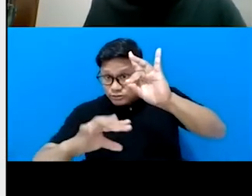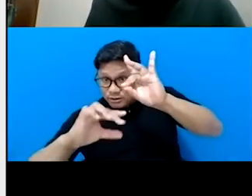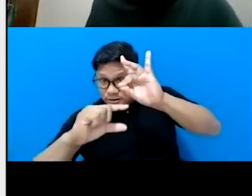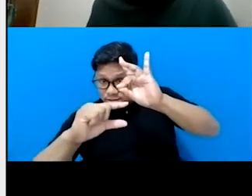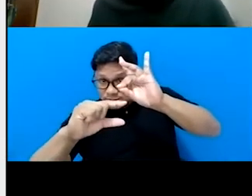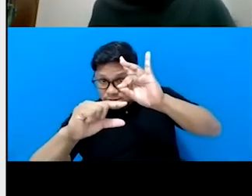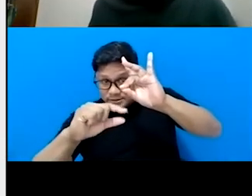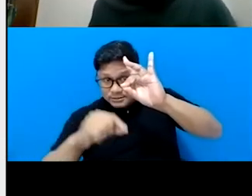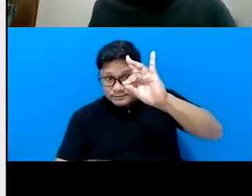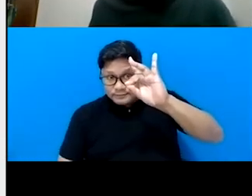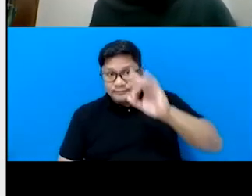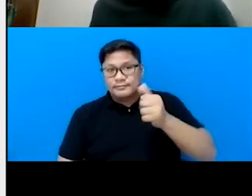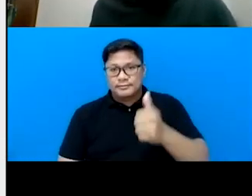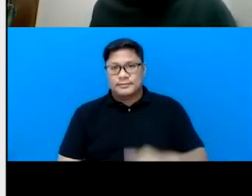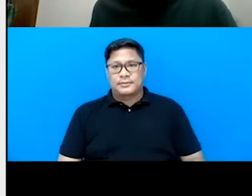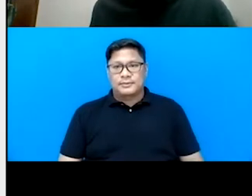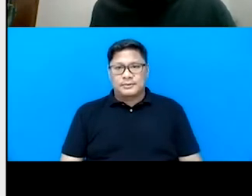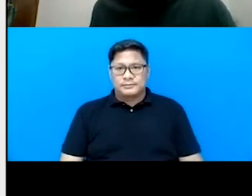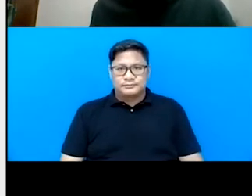Yes.